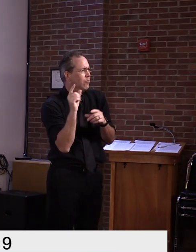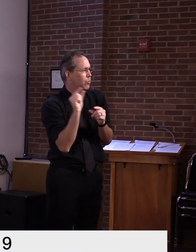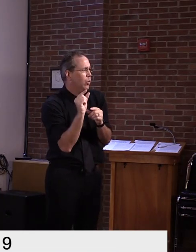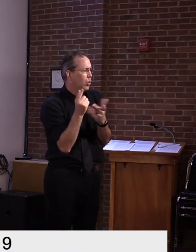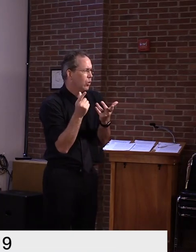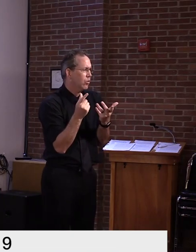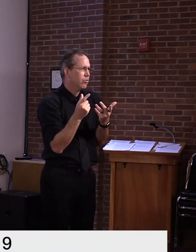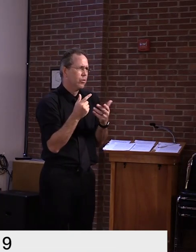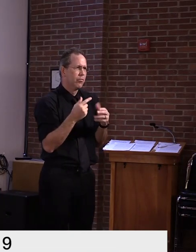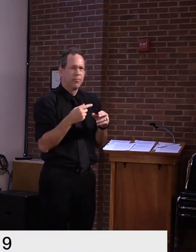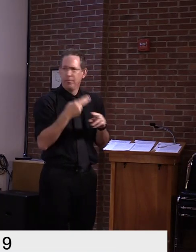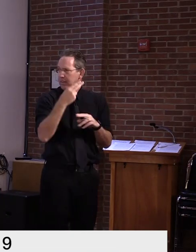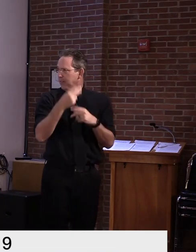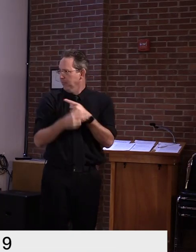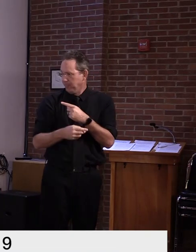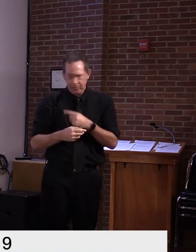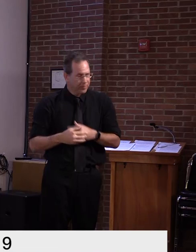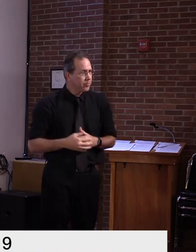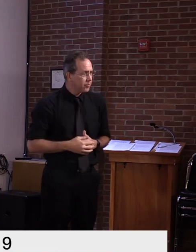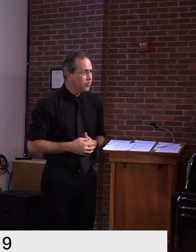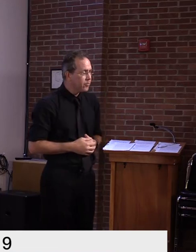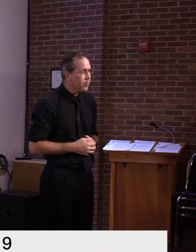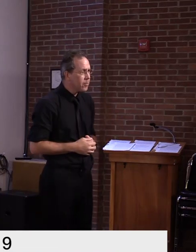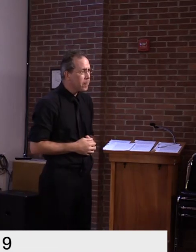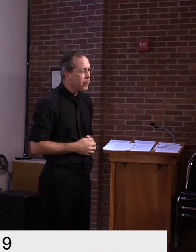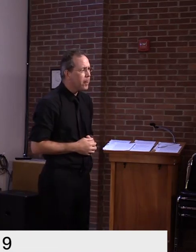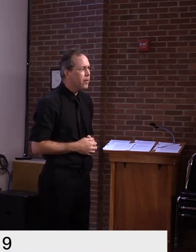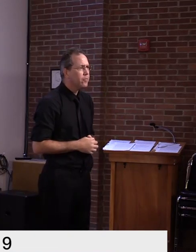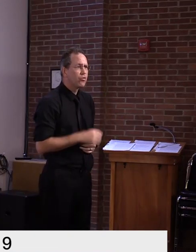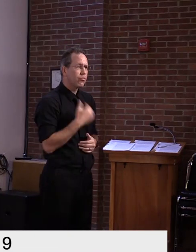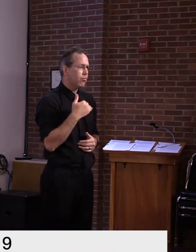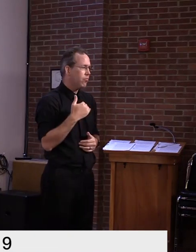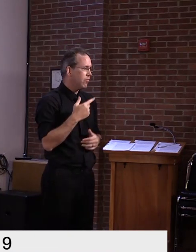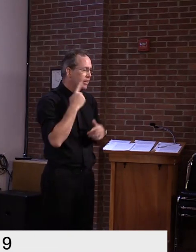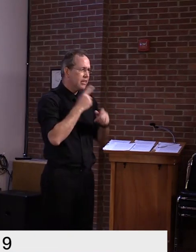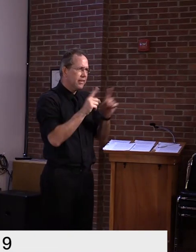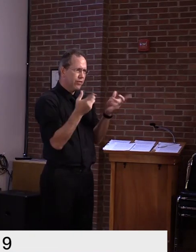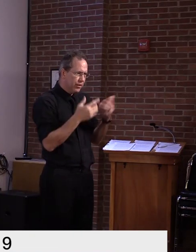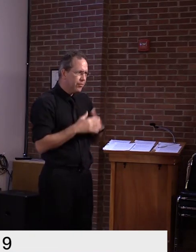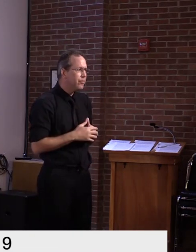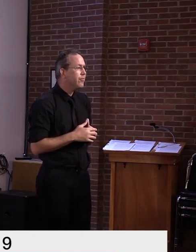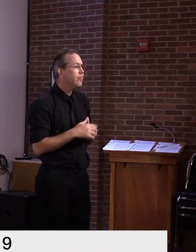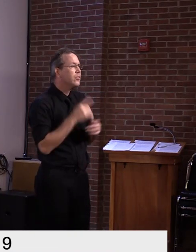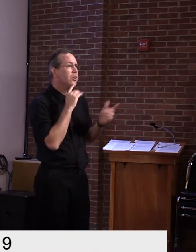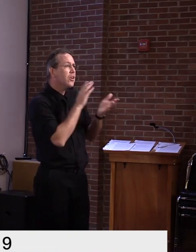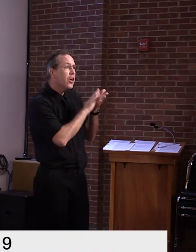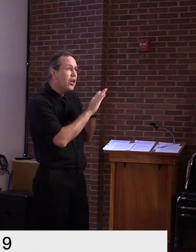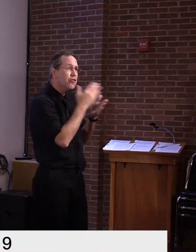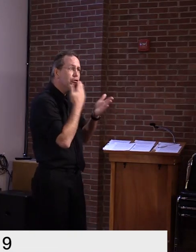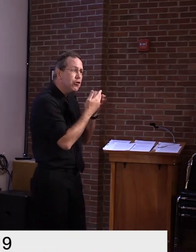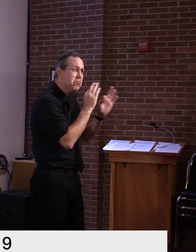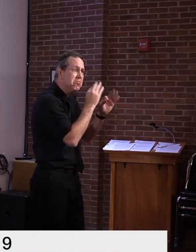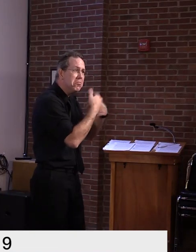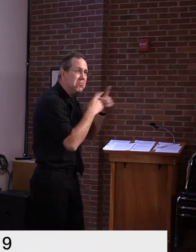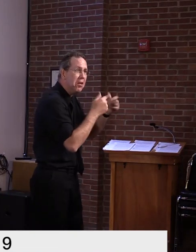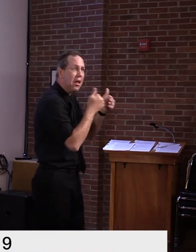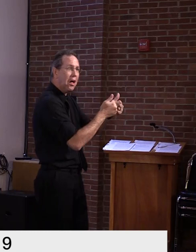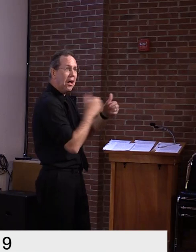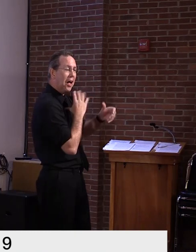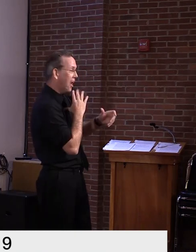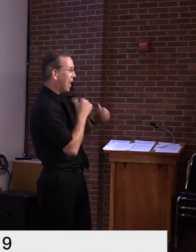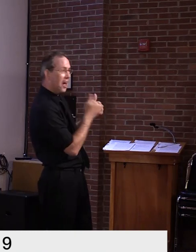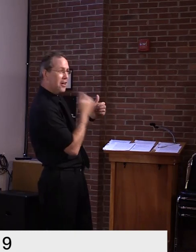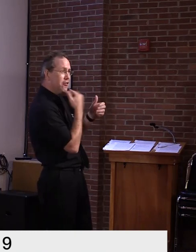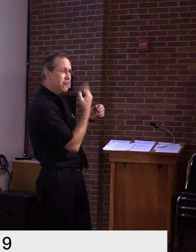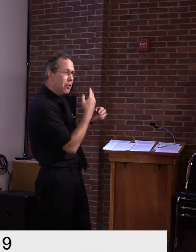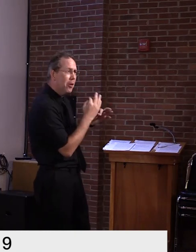know, something around 0.5%. So this is half of even what Vermont's positivity rate is. So I think this is indicative of students following